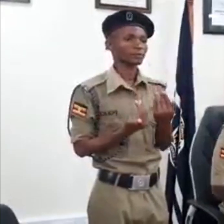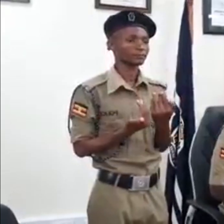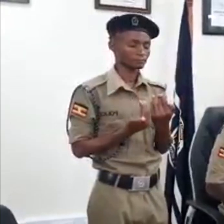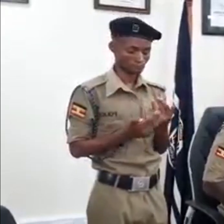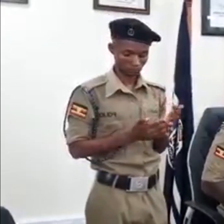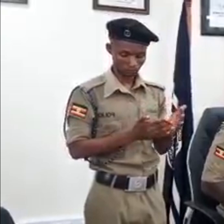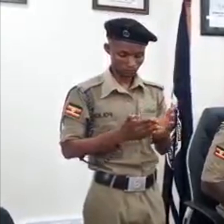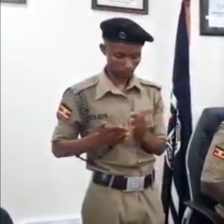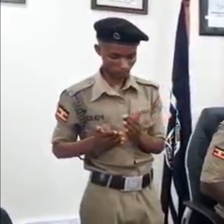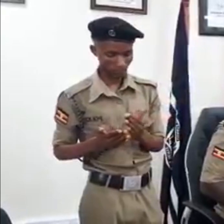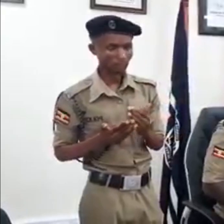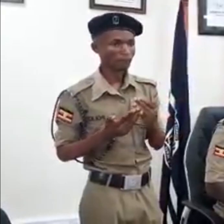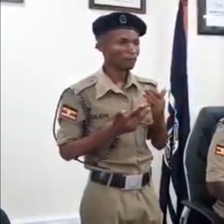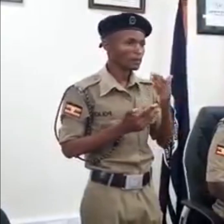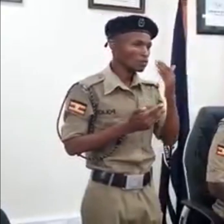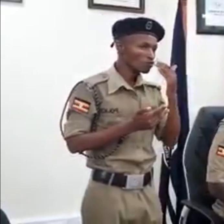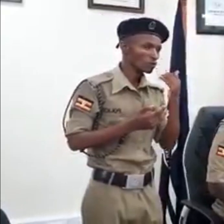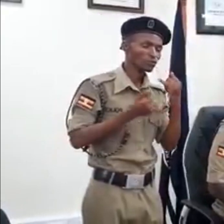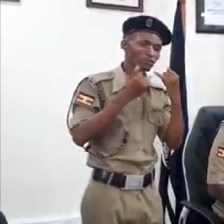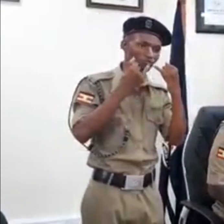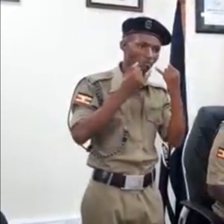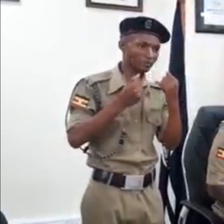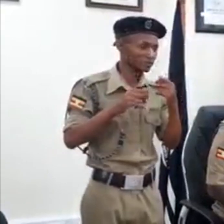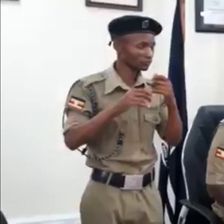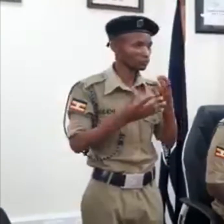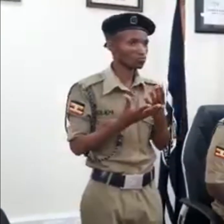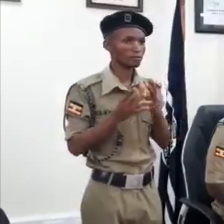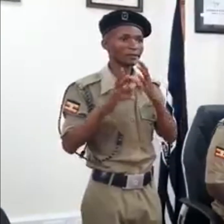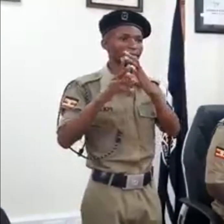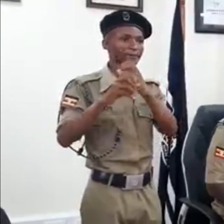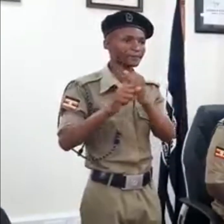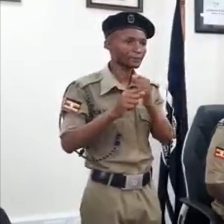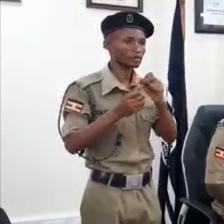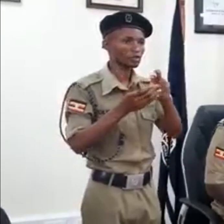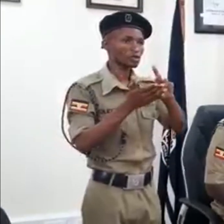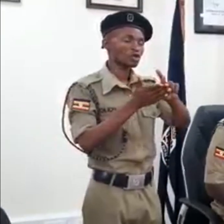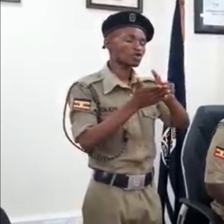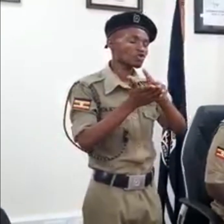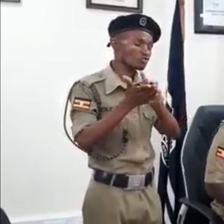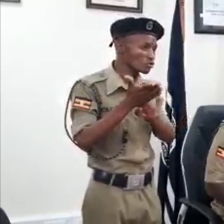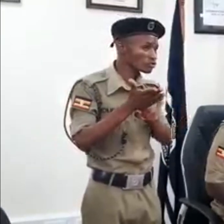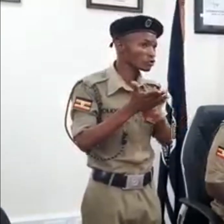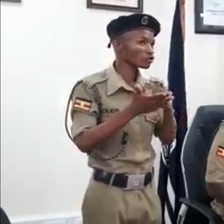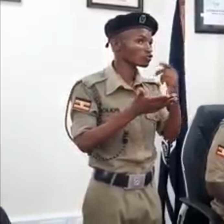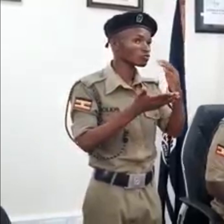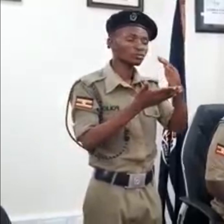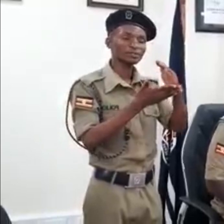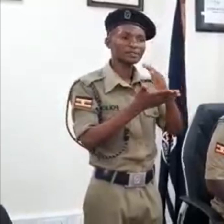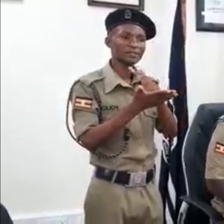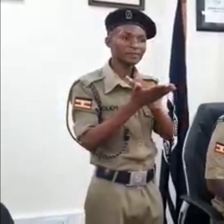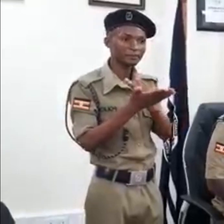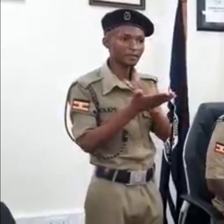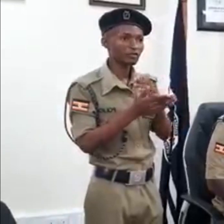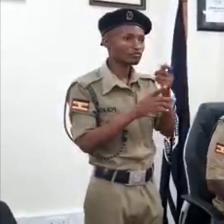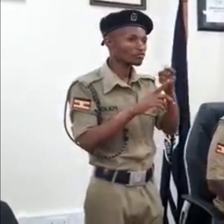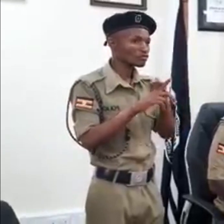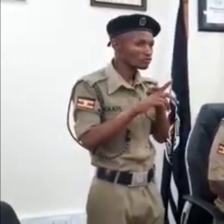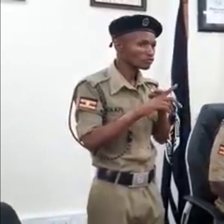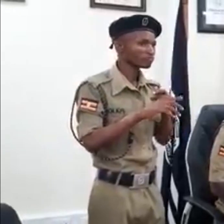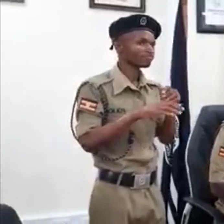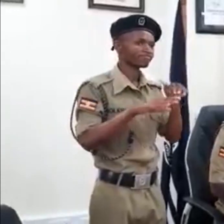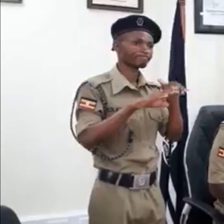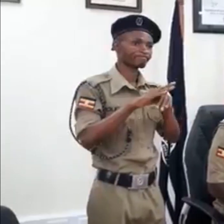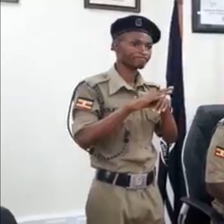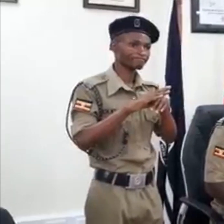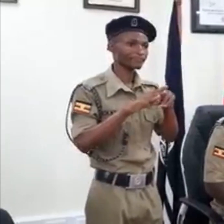We want to inform you that we expect to record statement from two members of parliament, that is Honorable Ssewanyana and